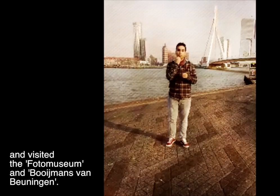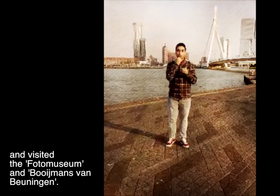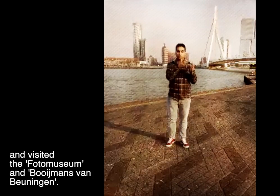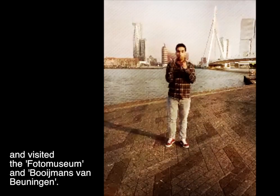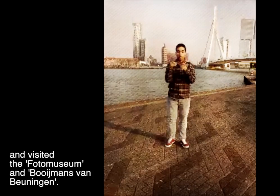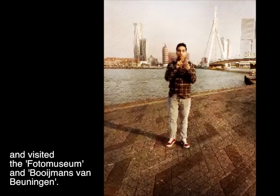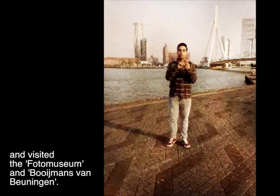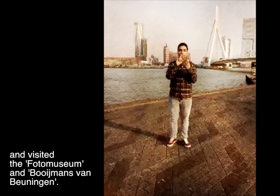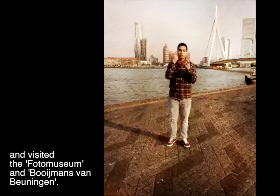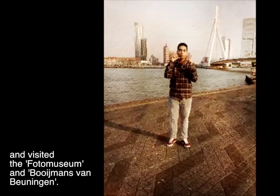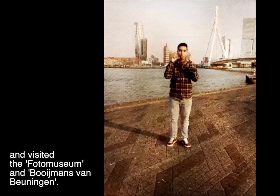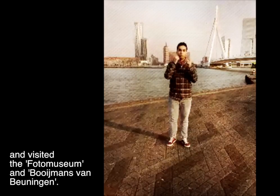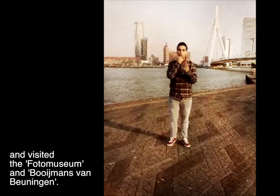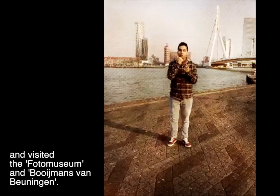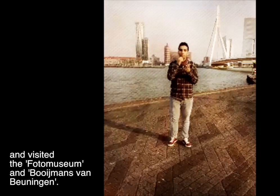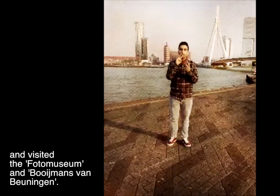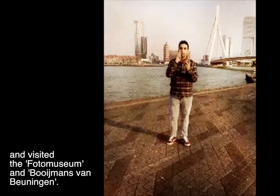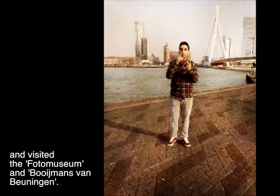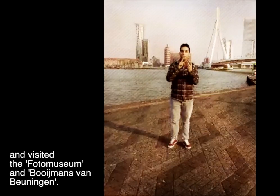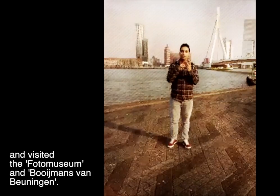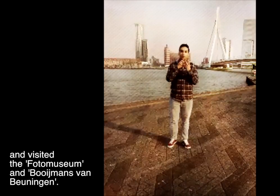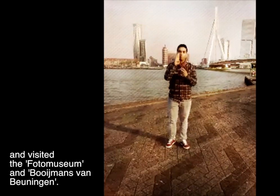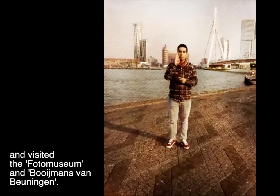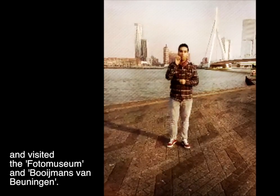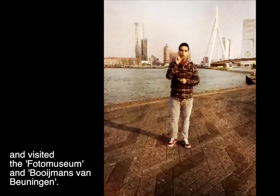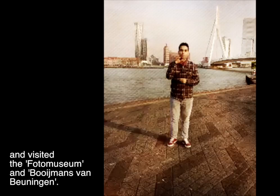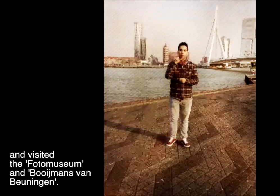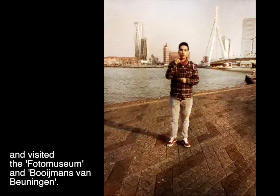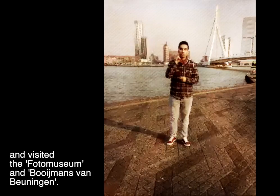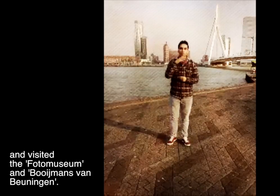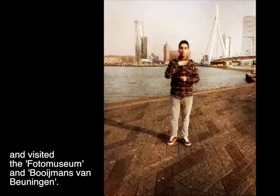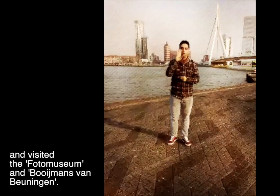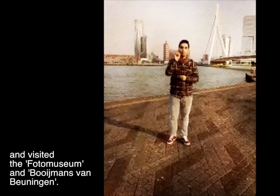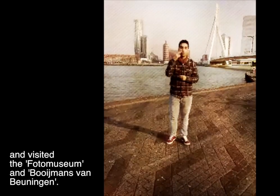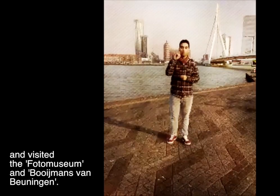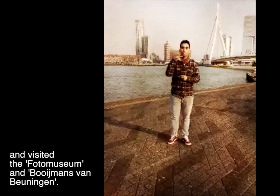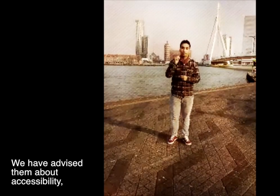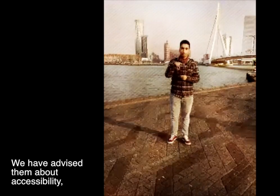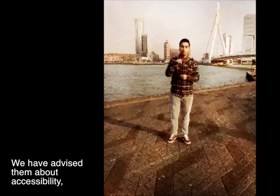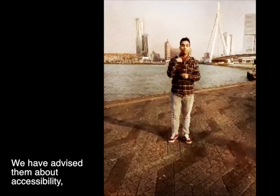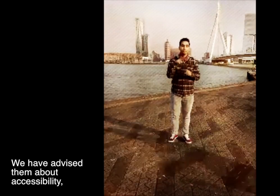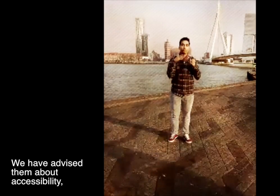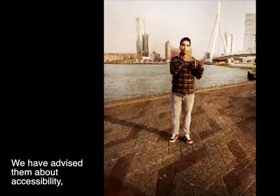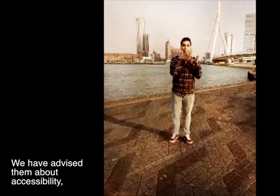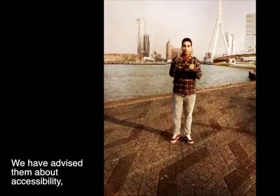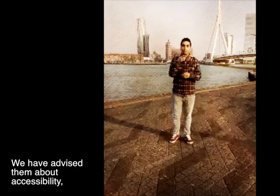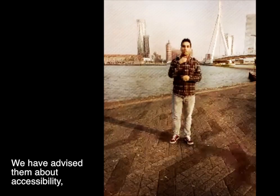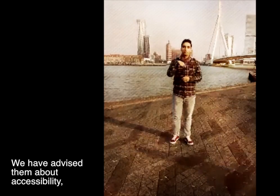Even if the hands of time would freeze, you won't see me breaking down on my knees. I stand all